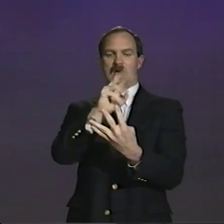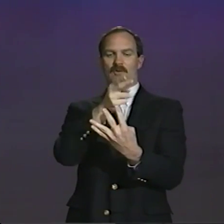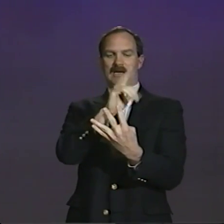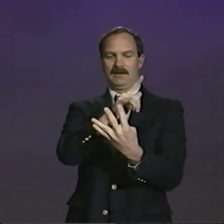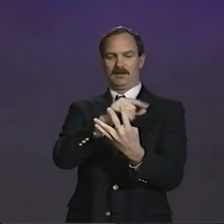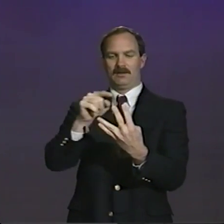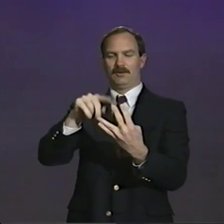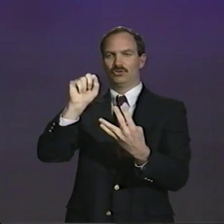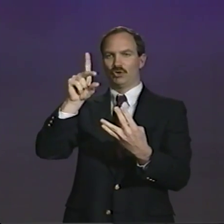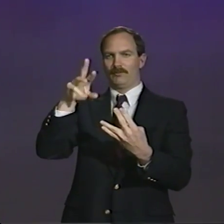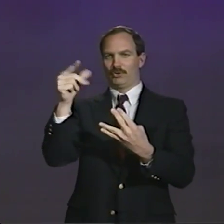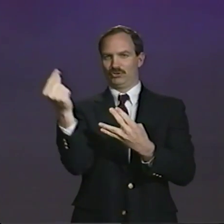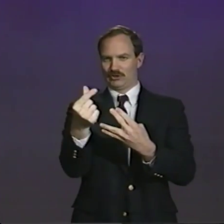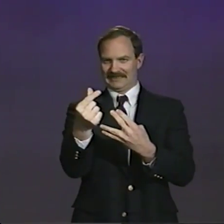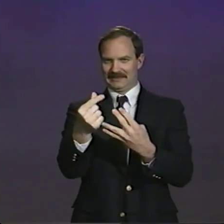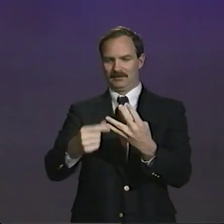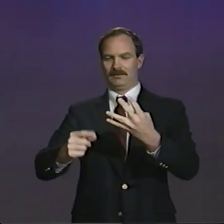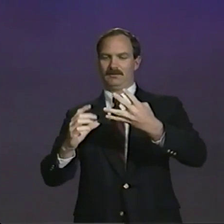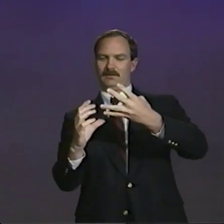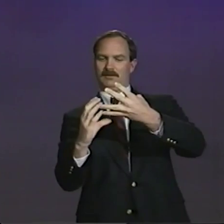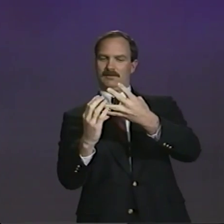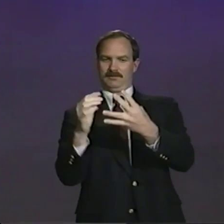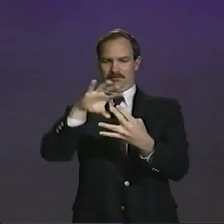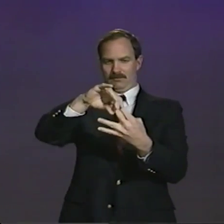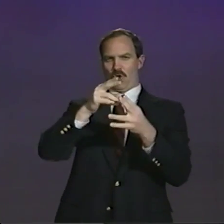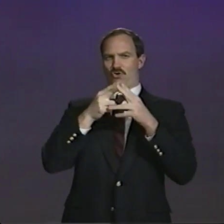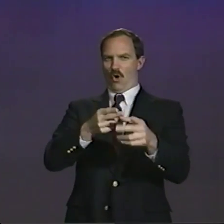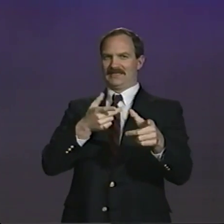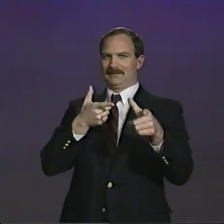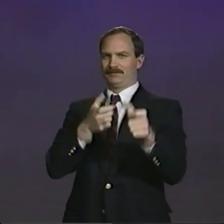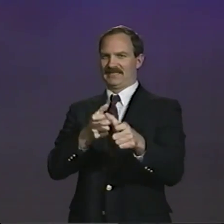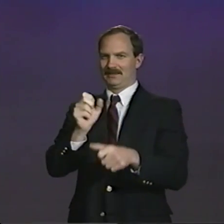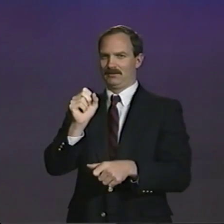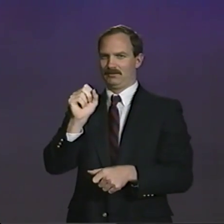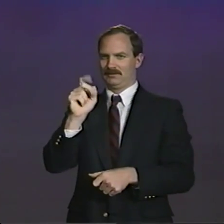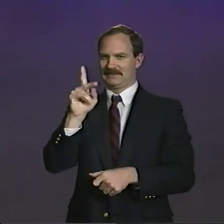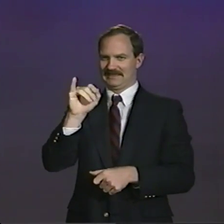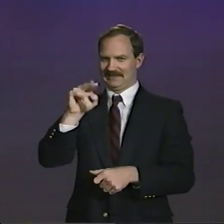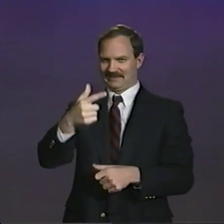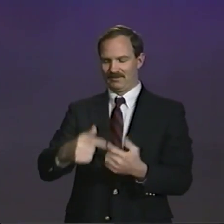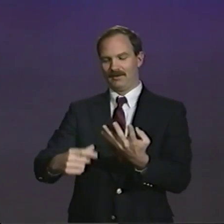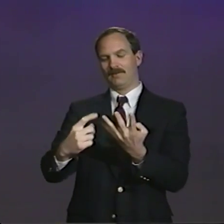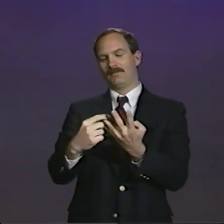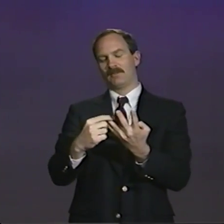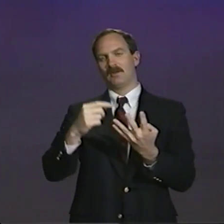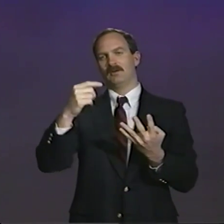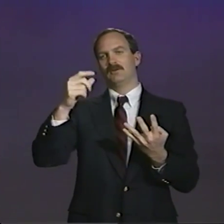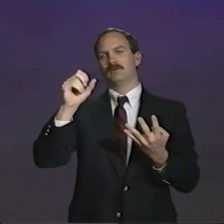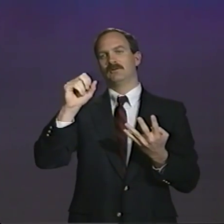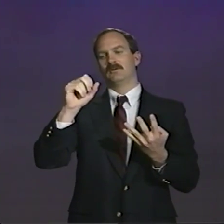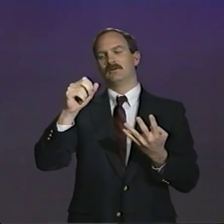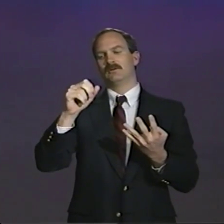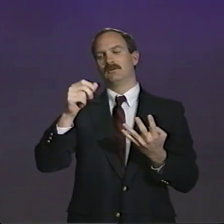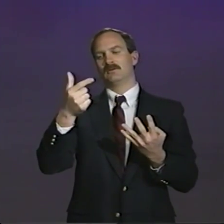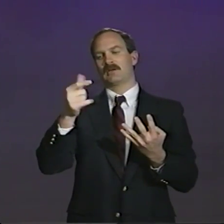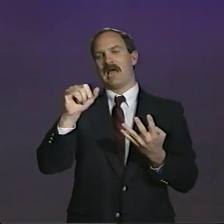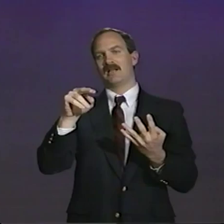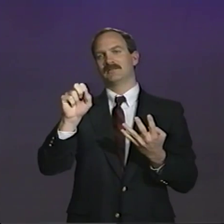4 events are grouped in 2s. There's downhill and Super G. Again, those are called speed skiing, and then the other 2